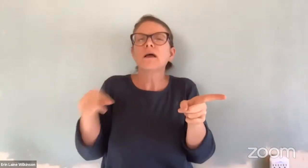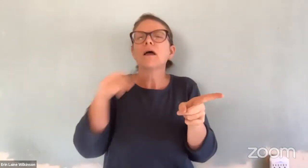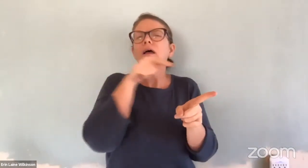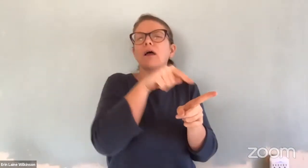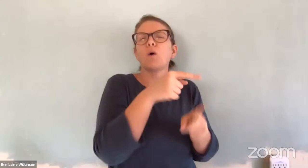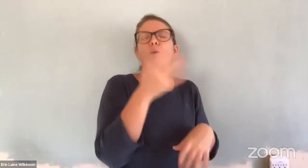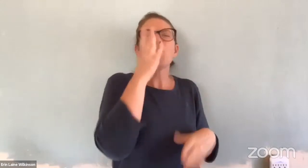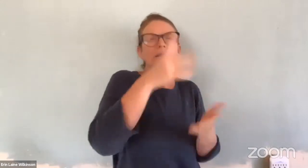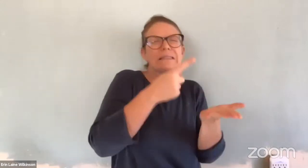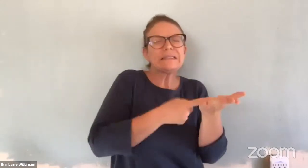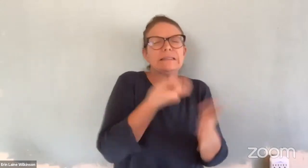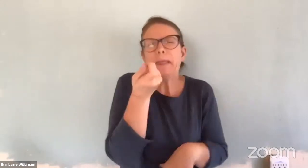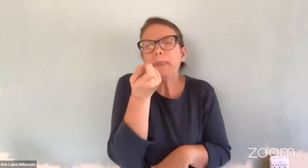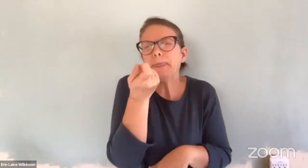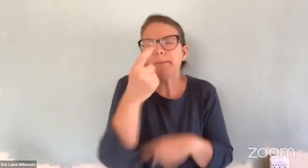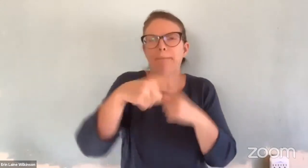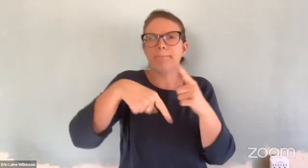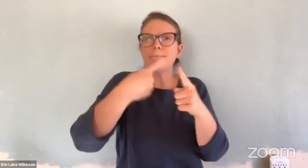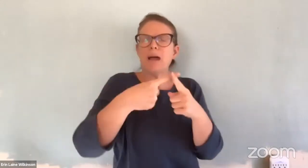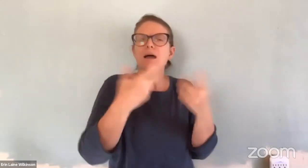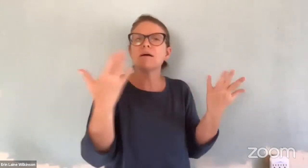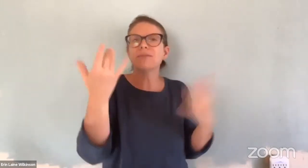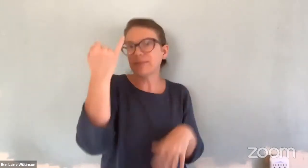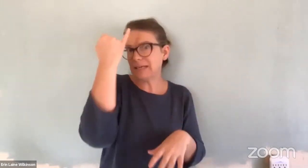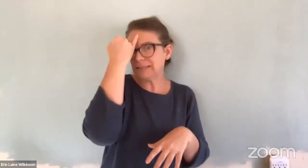and what that looks like.